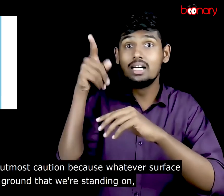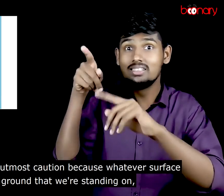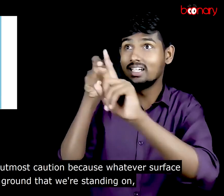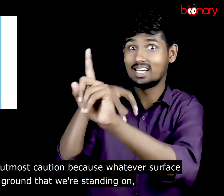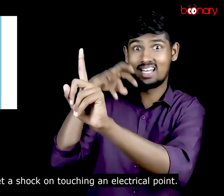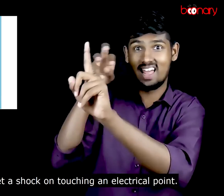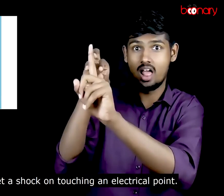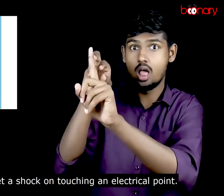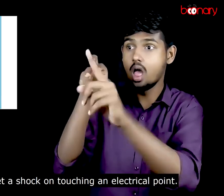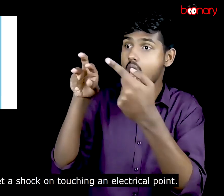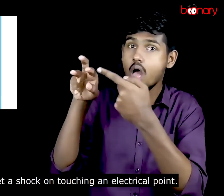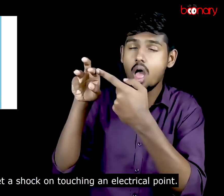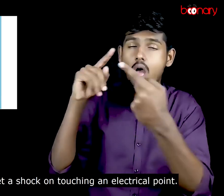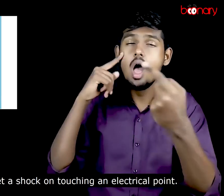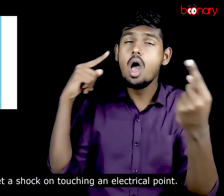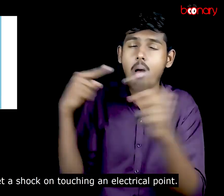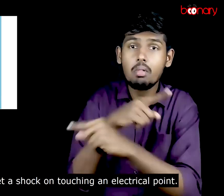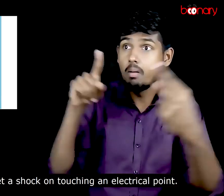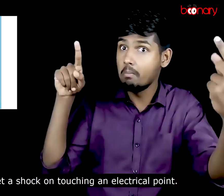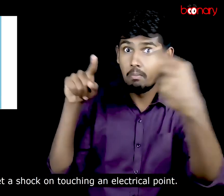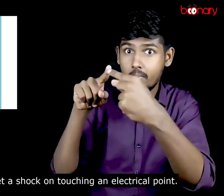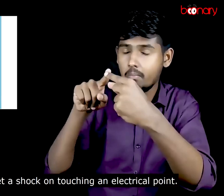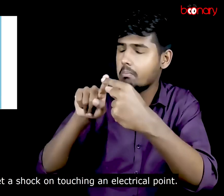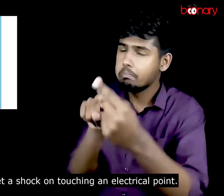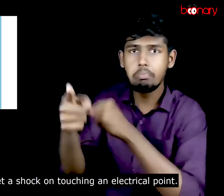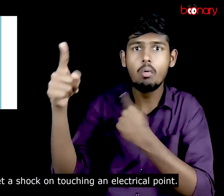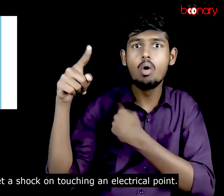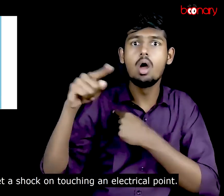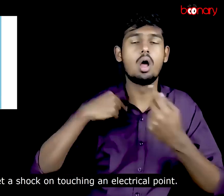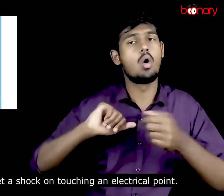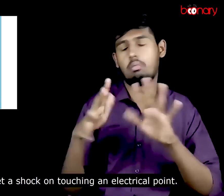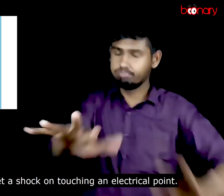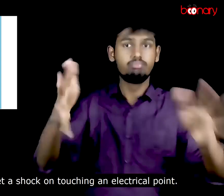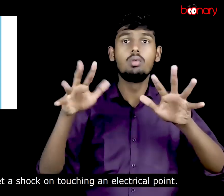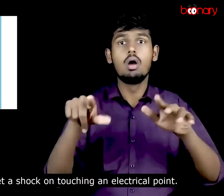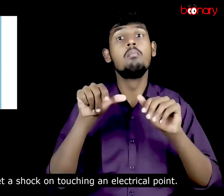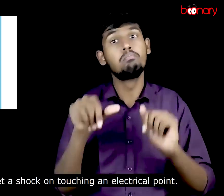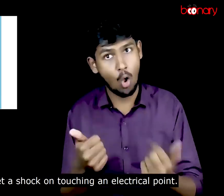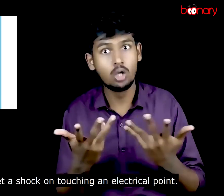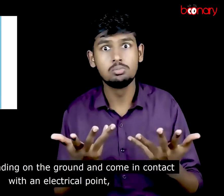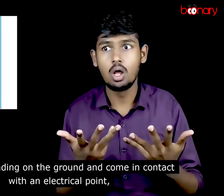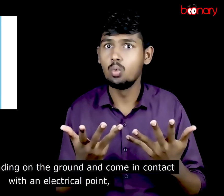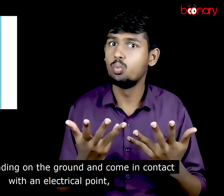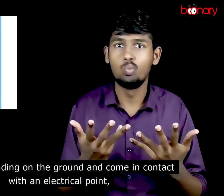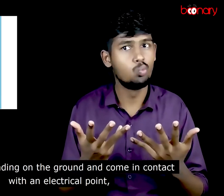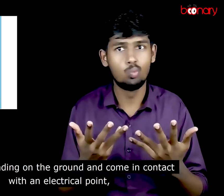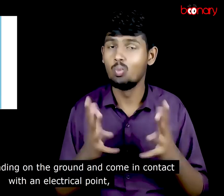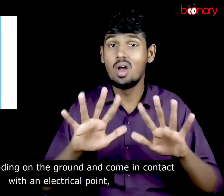on, we might get a shock on touching an electrical point. If we are standing on